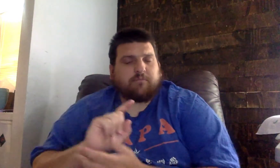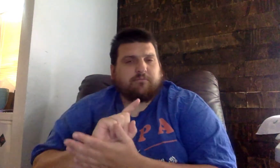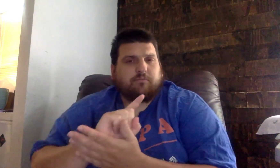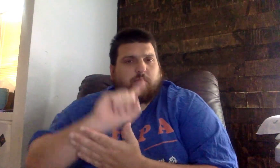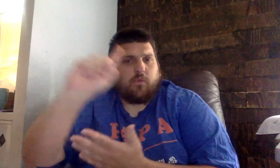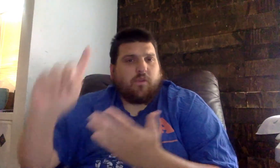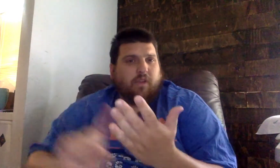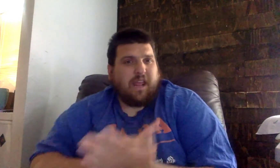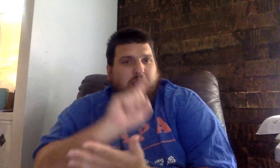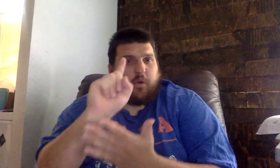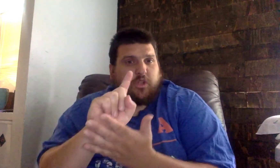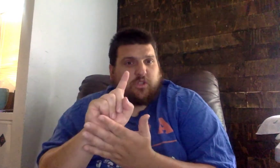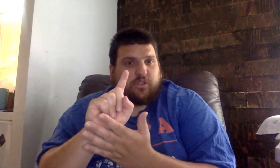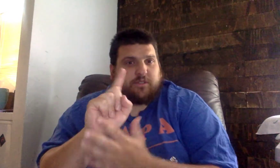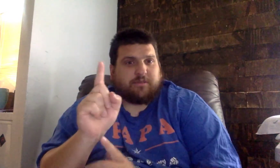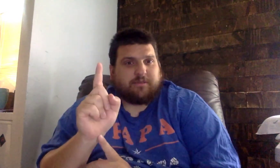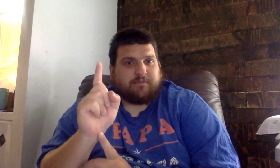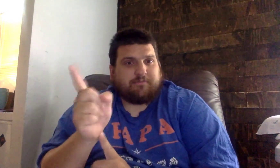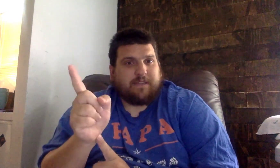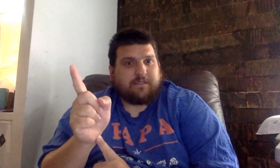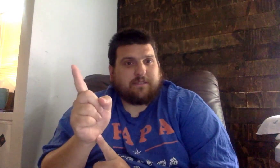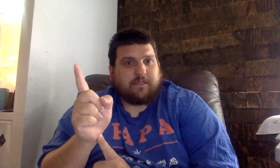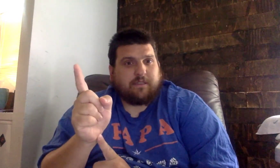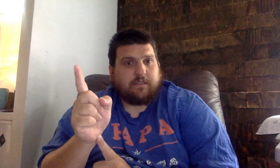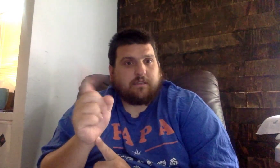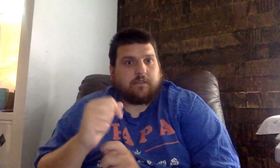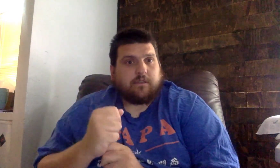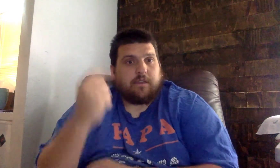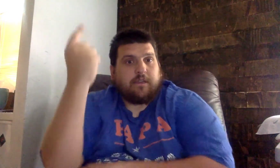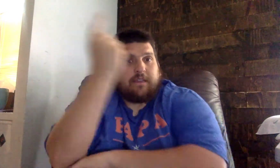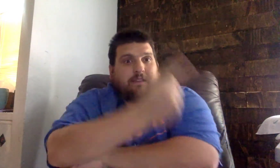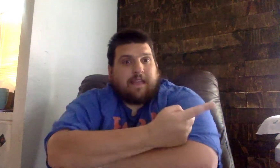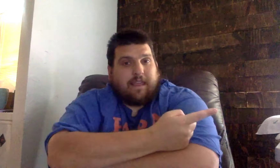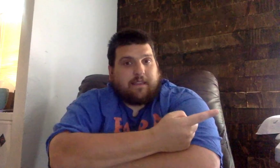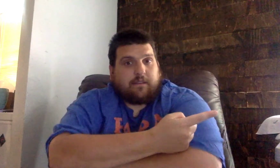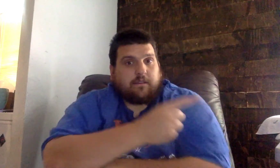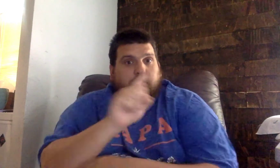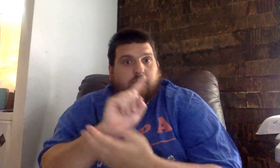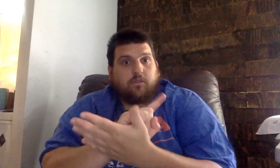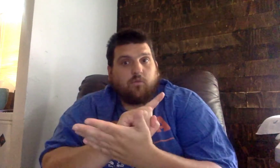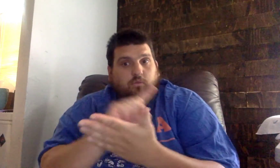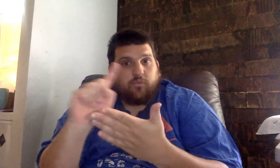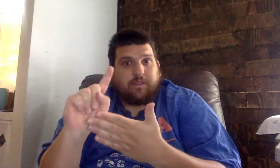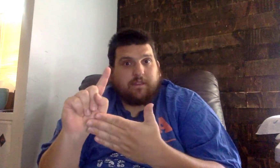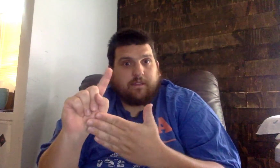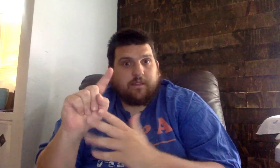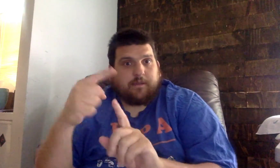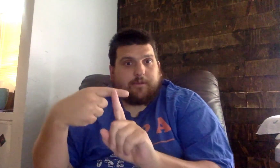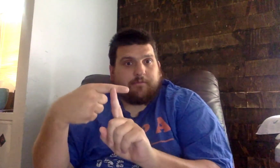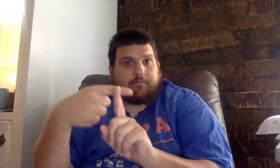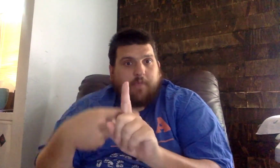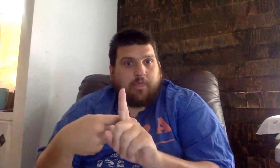45. Hour, minute, day, week,